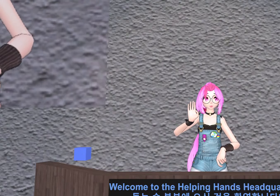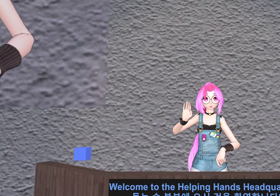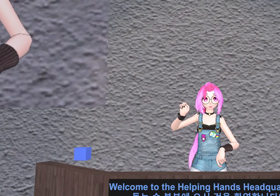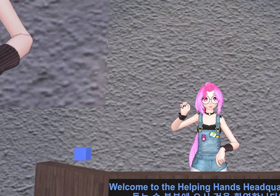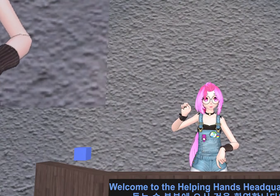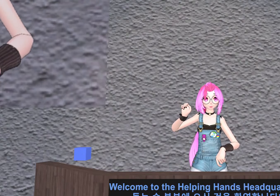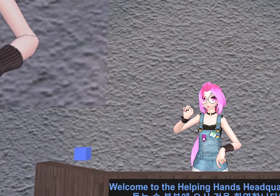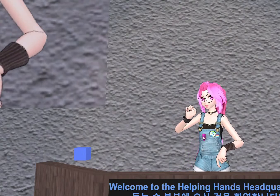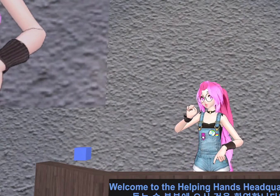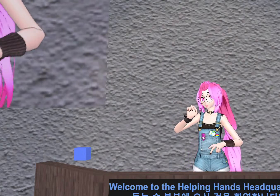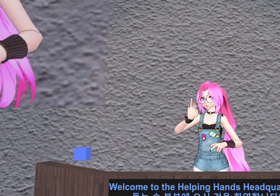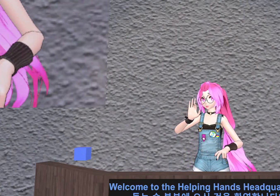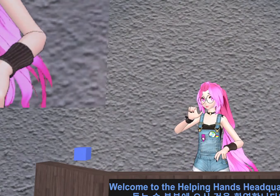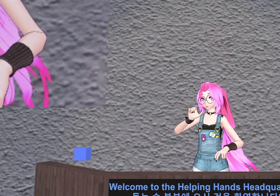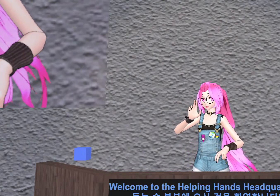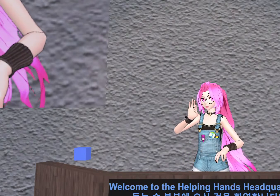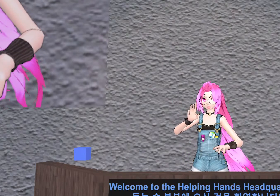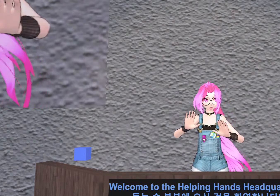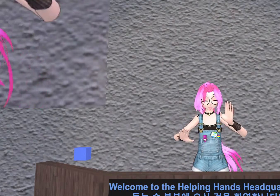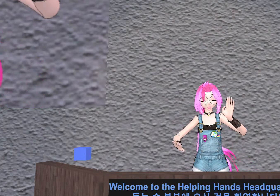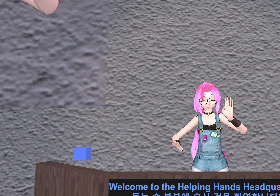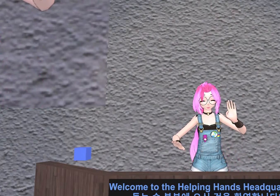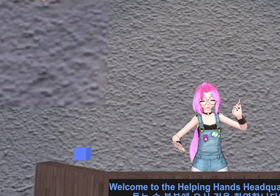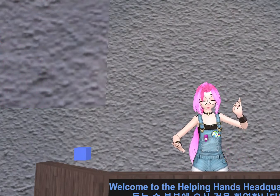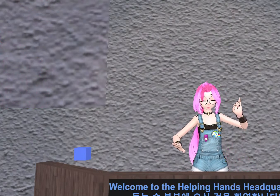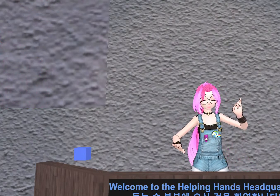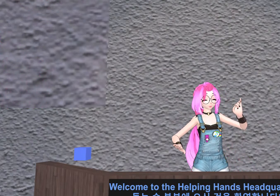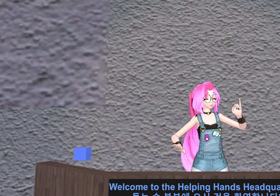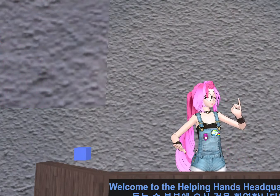I. Bi. If